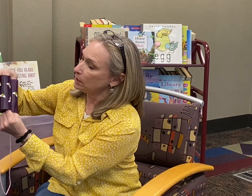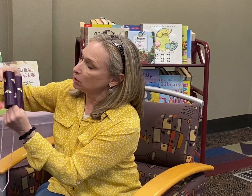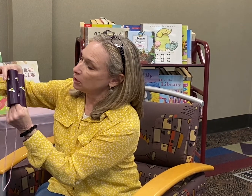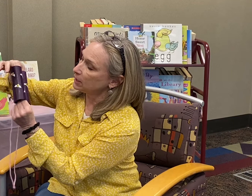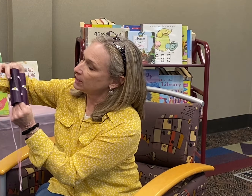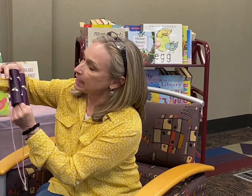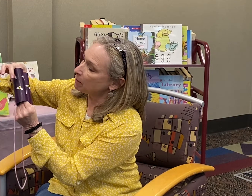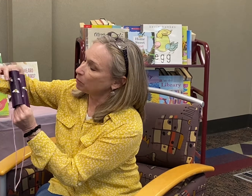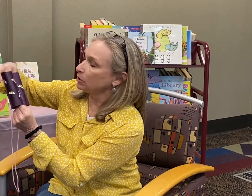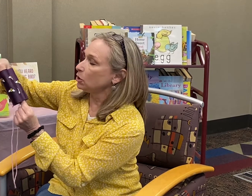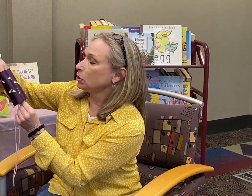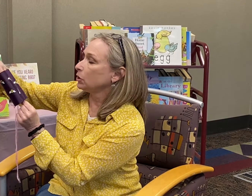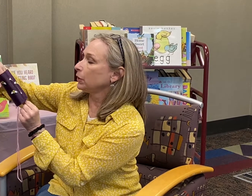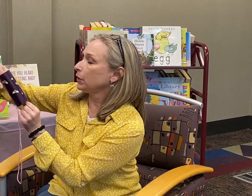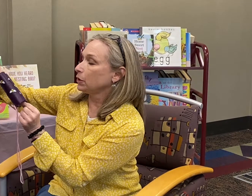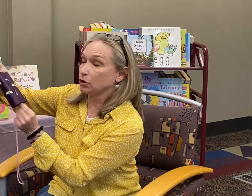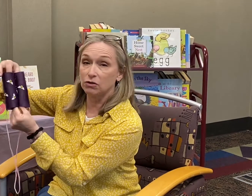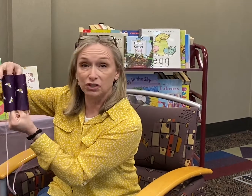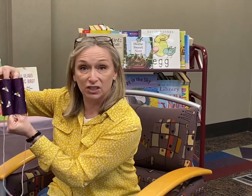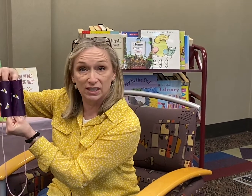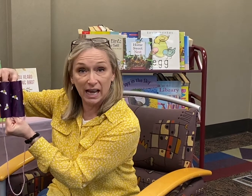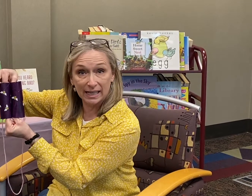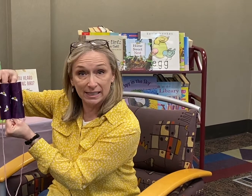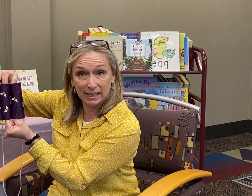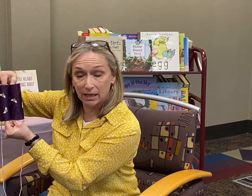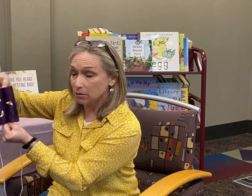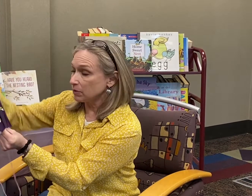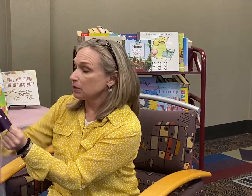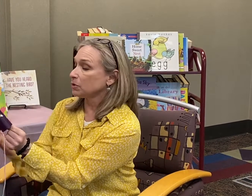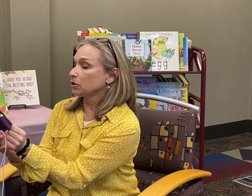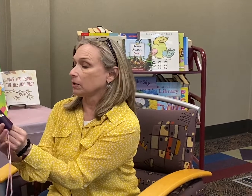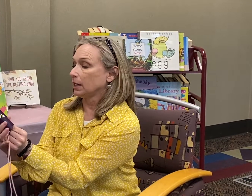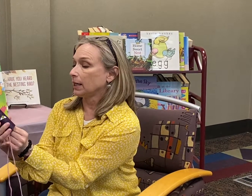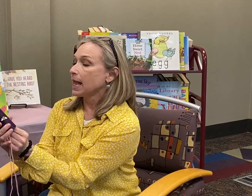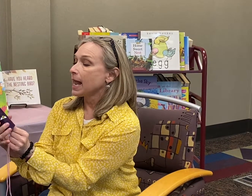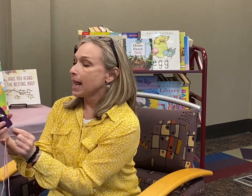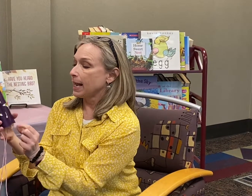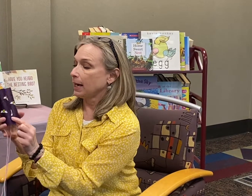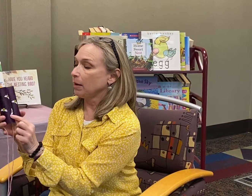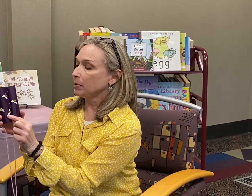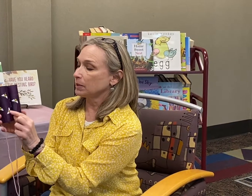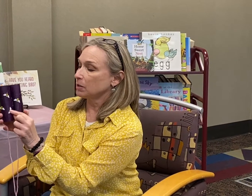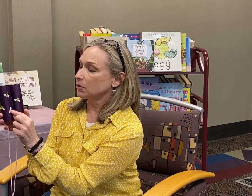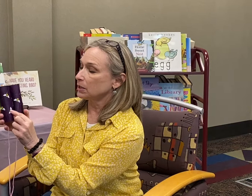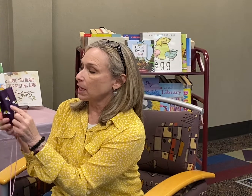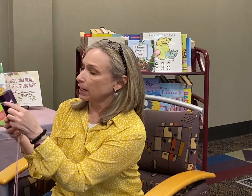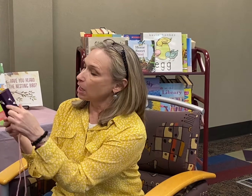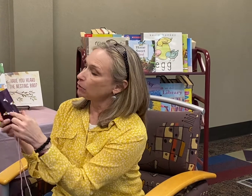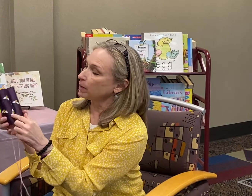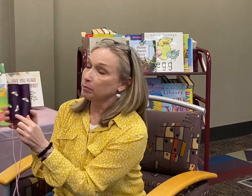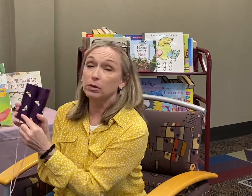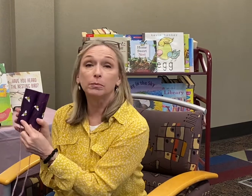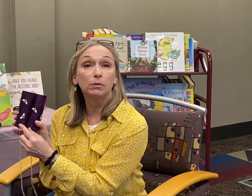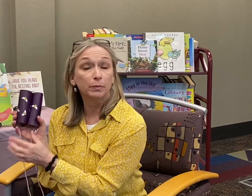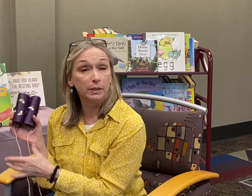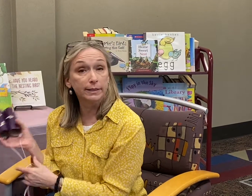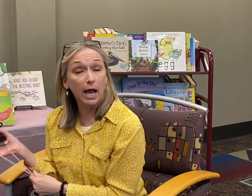to staple it, you could, or you could just tie it together with some string. And I put some I colored mine purple because I